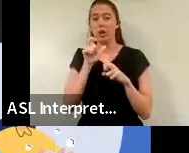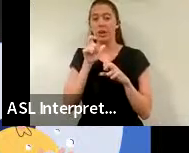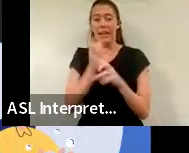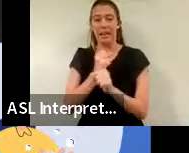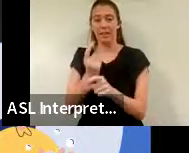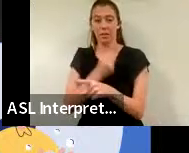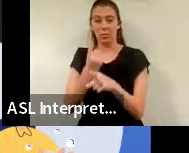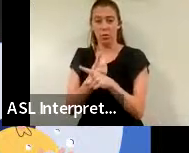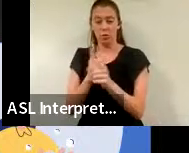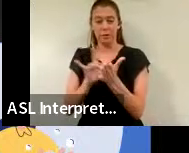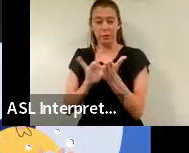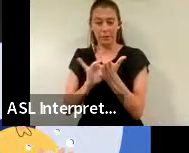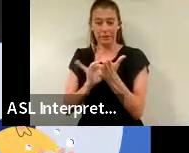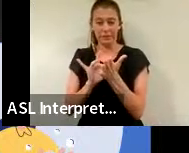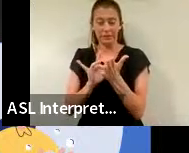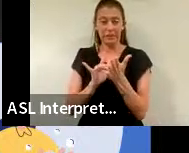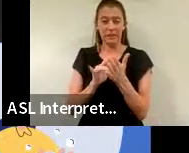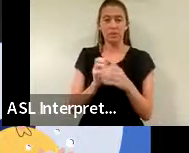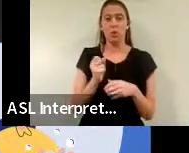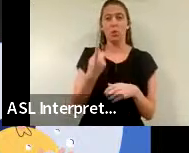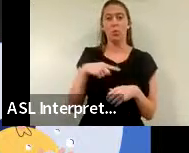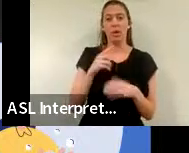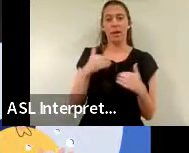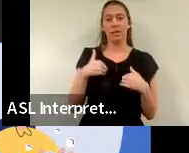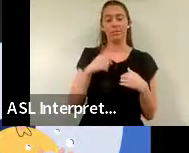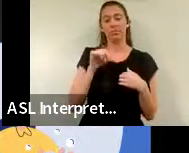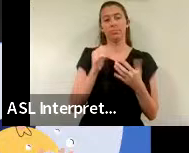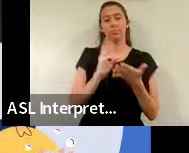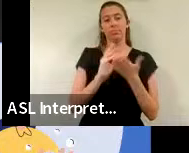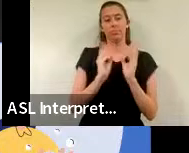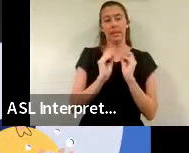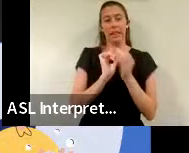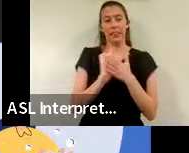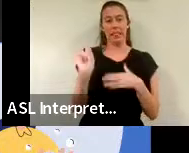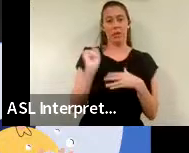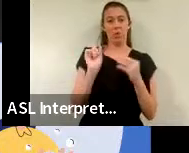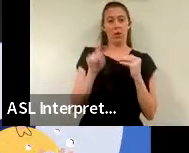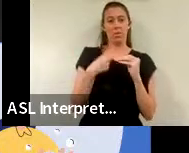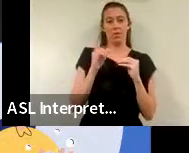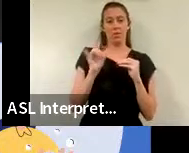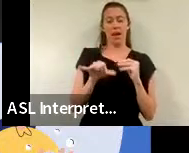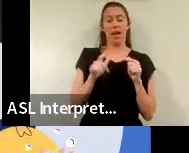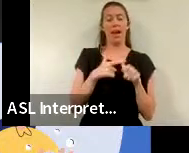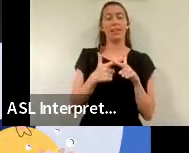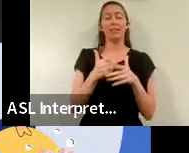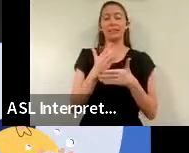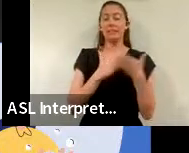to discuss. And then as far as pharmacies not accepting phone orders,